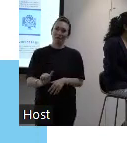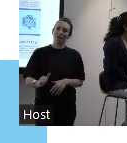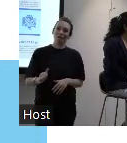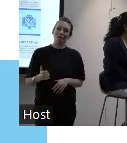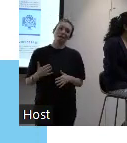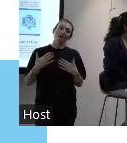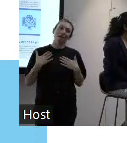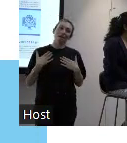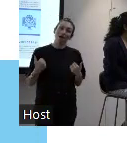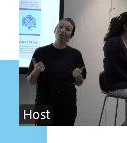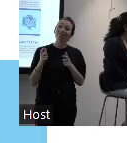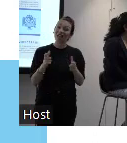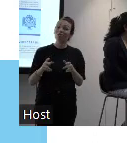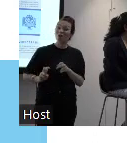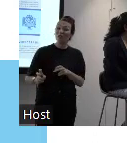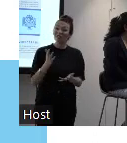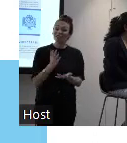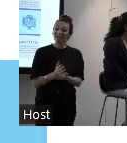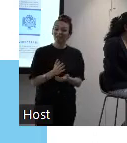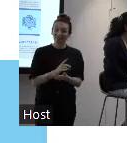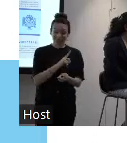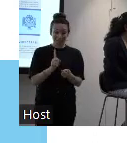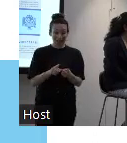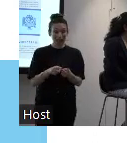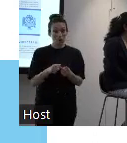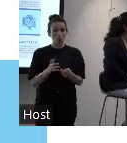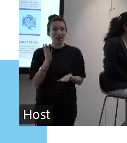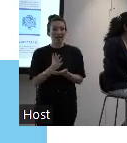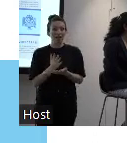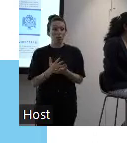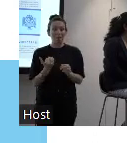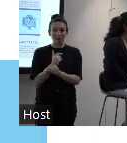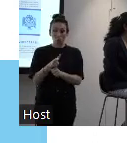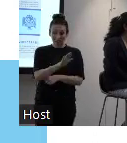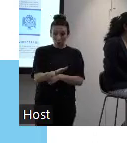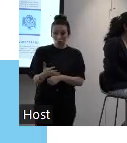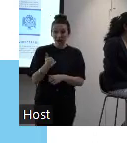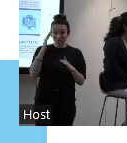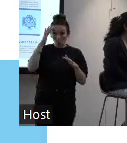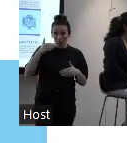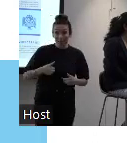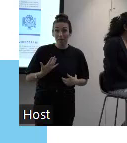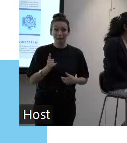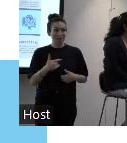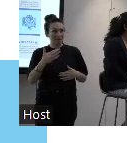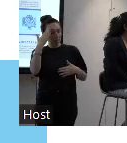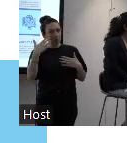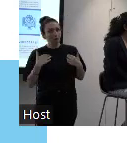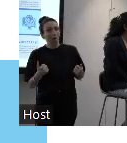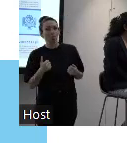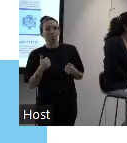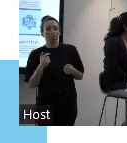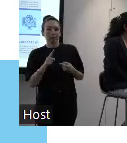we need to address broad needs. We know, as Shrujna described, children with autism don't just have autism. There can be mental health concerns. There can